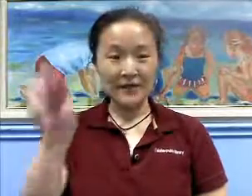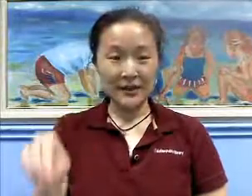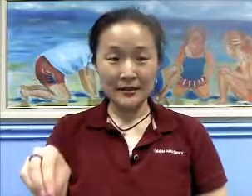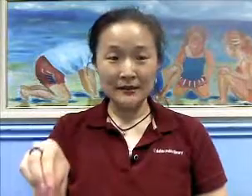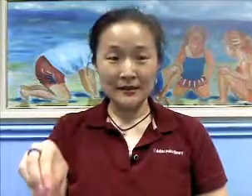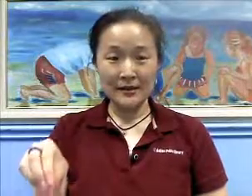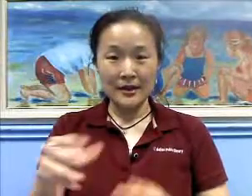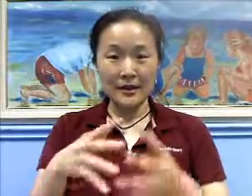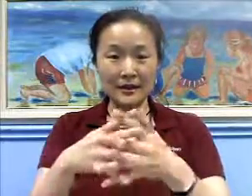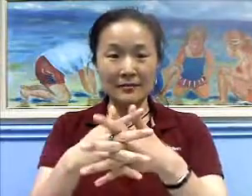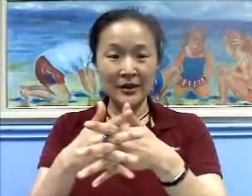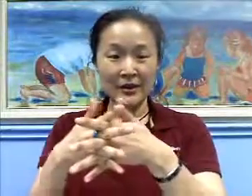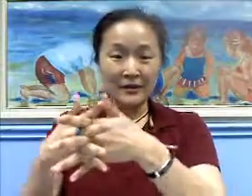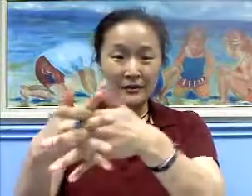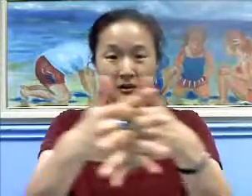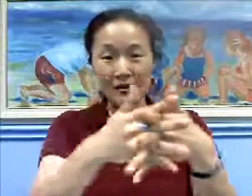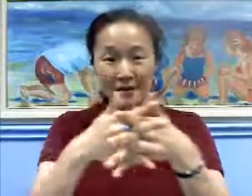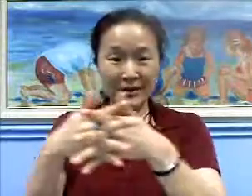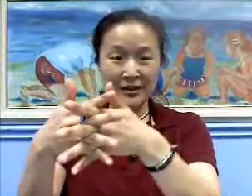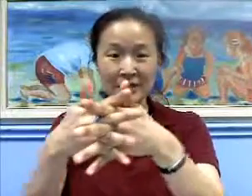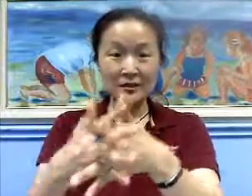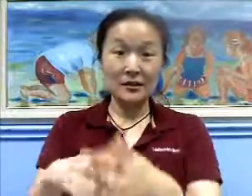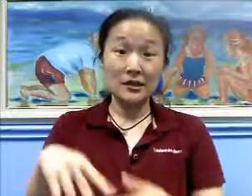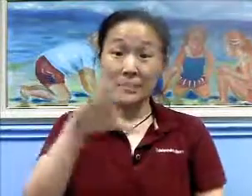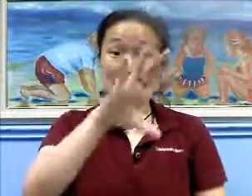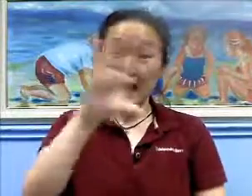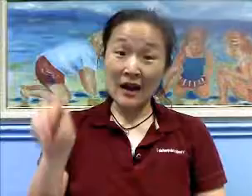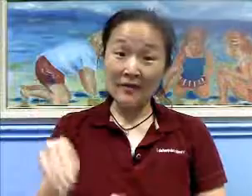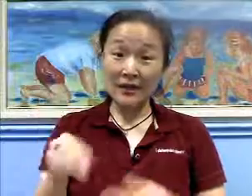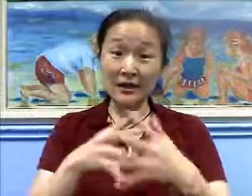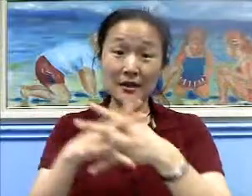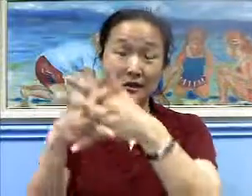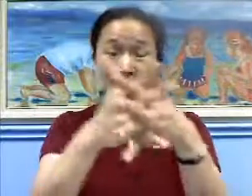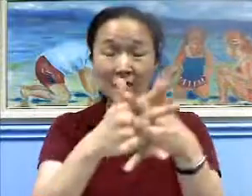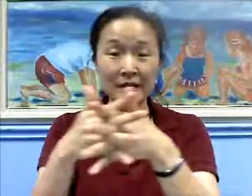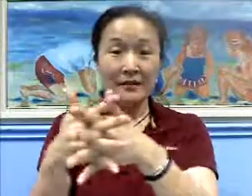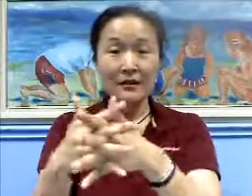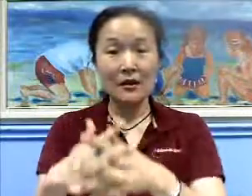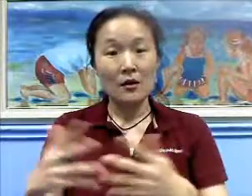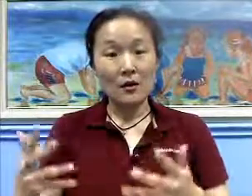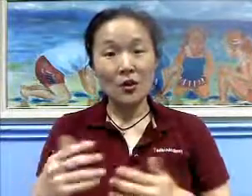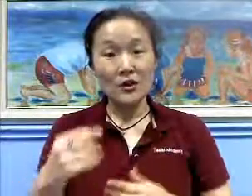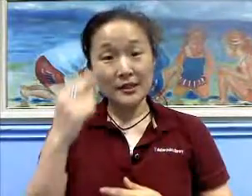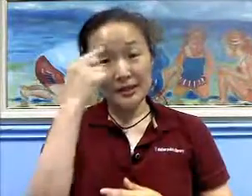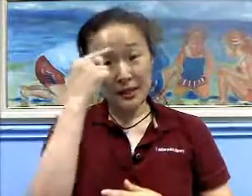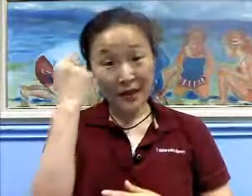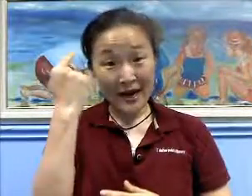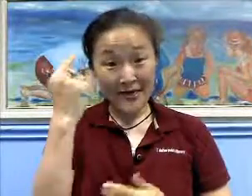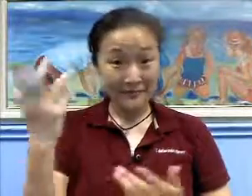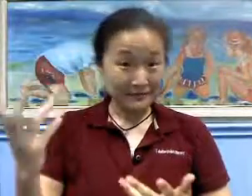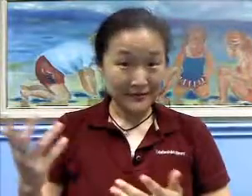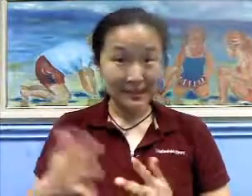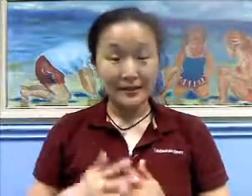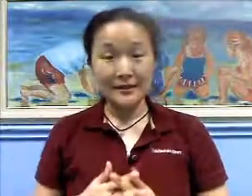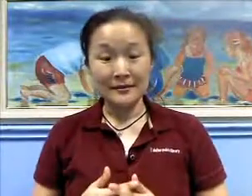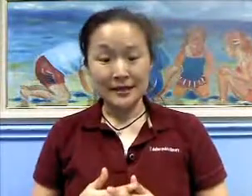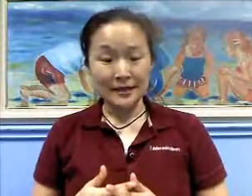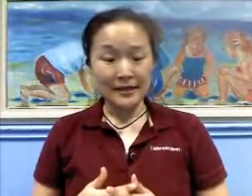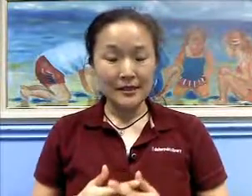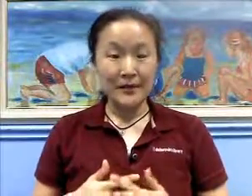Africa, and then American, American. So you can say African American, or you can say black. So next we